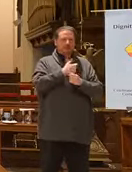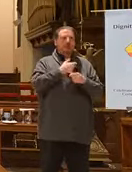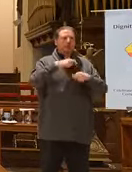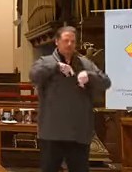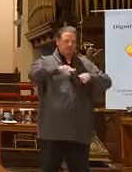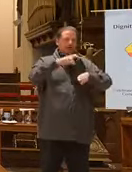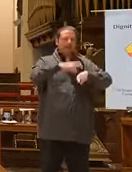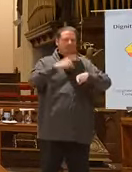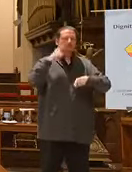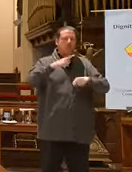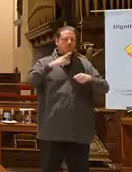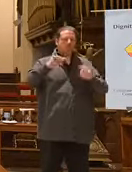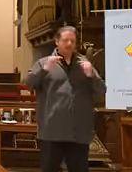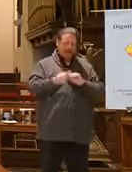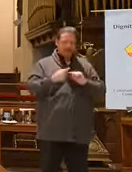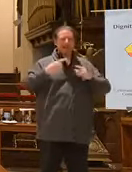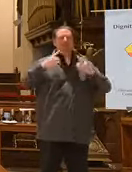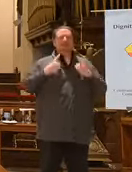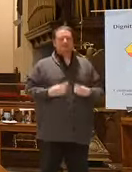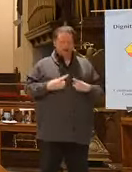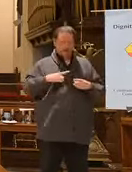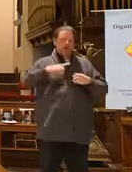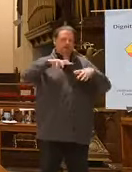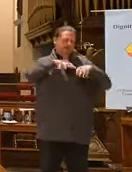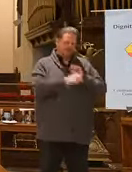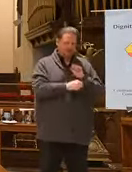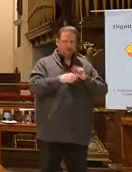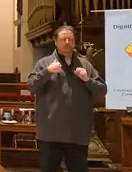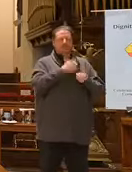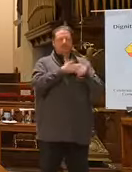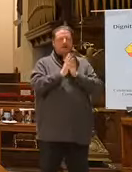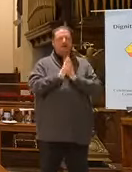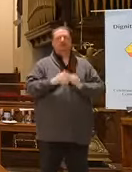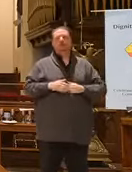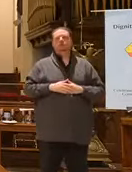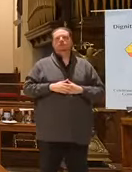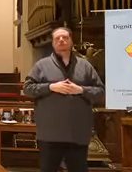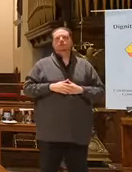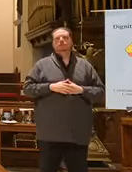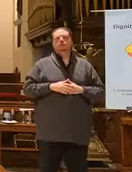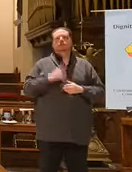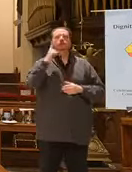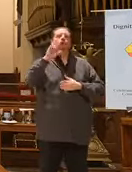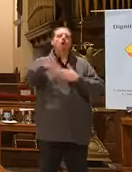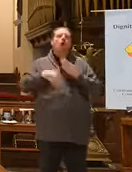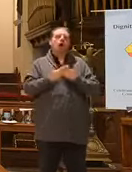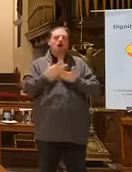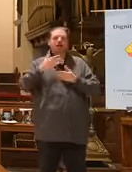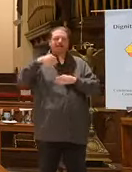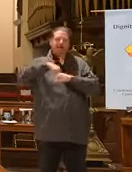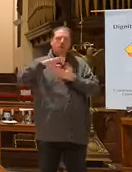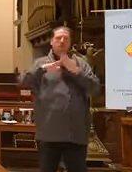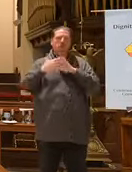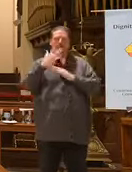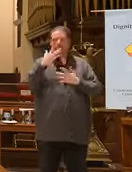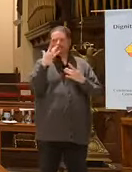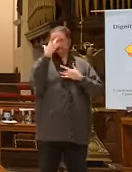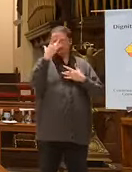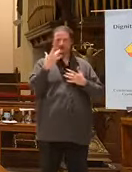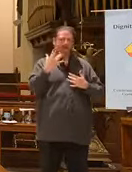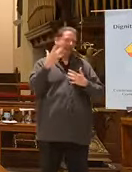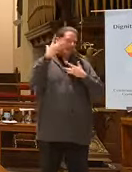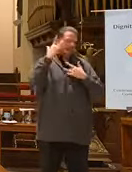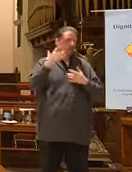and grief, we pray. God, hear our prayer. For all in our community who are sick or ill, and ask for our